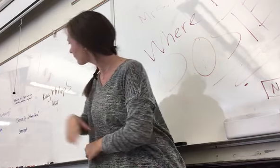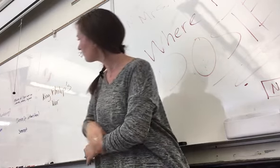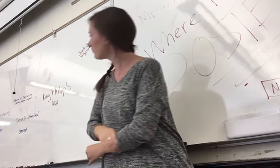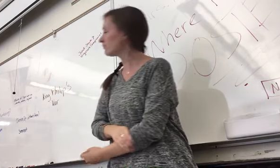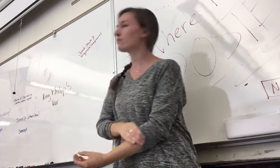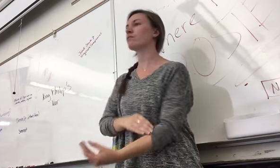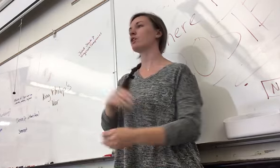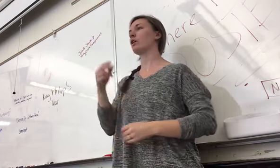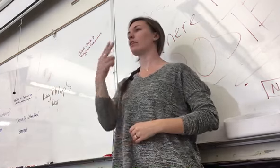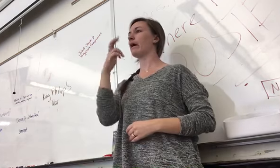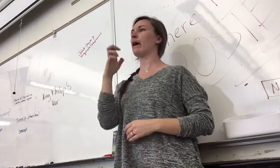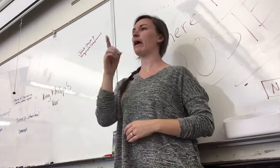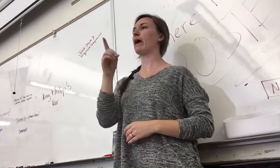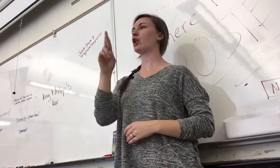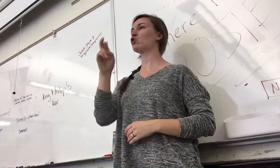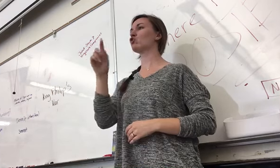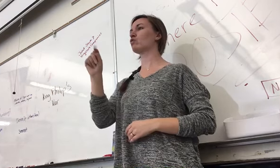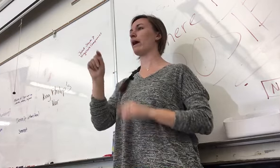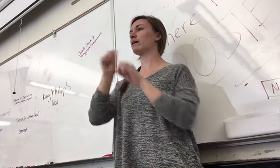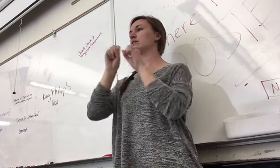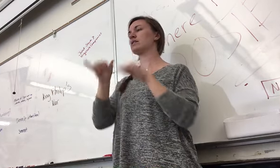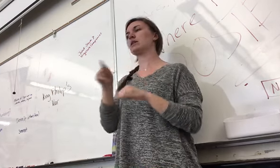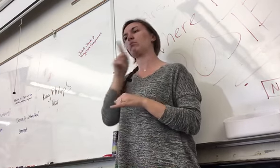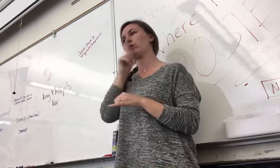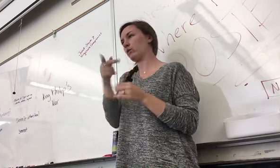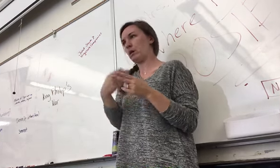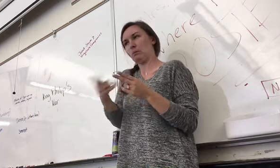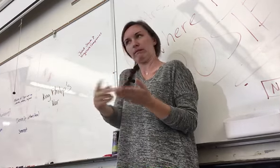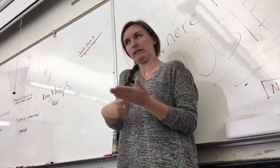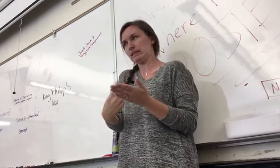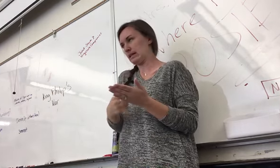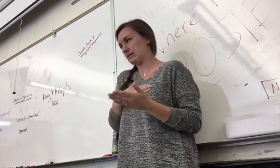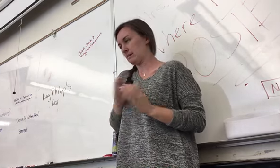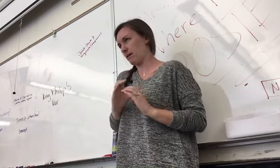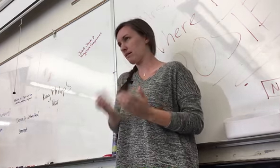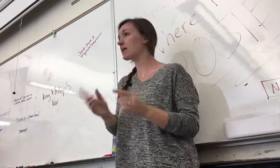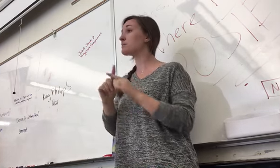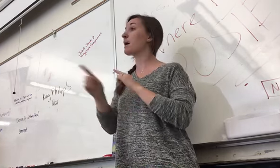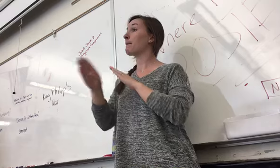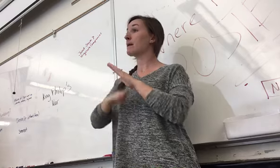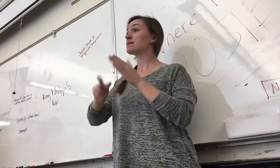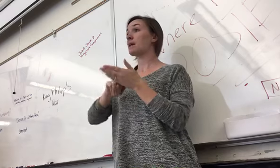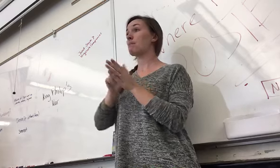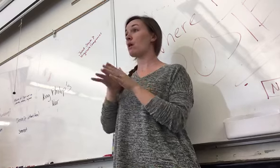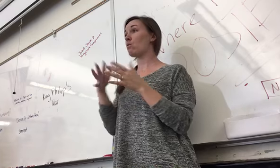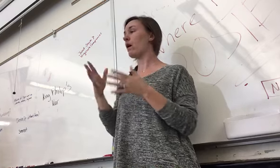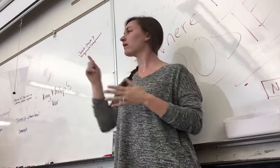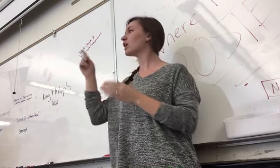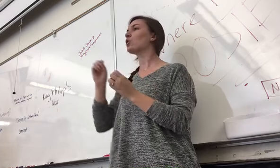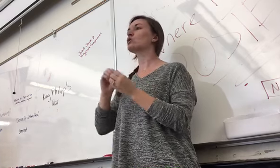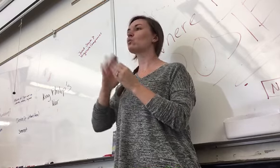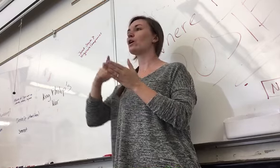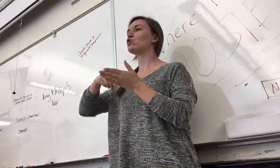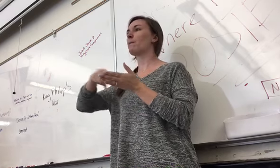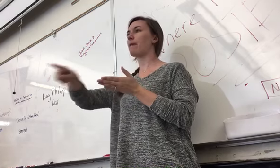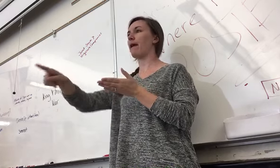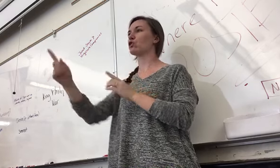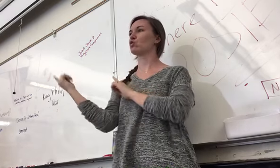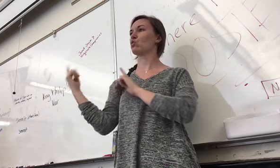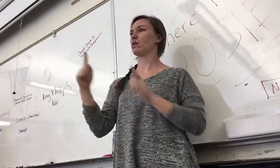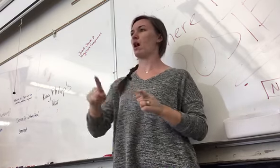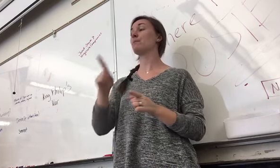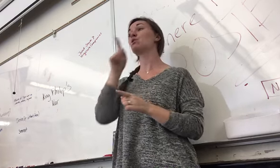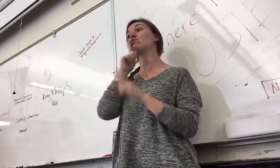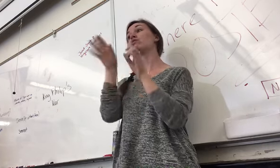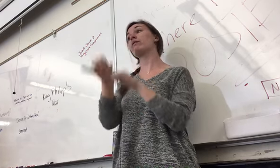glanced over in my class. But a headright system, basically, it was a way to pay for you to come over. This was especially common with